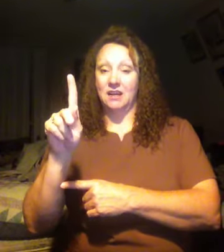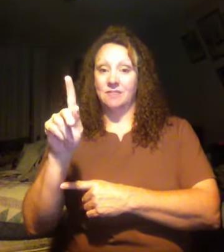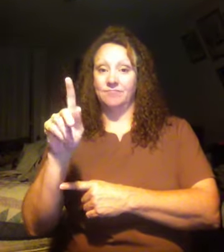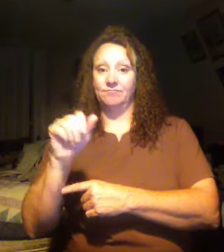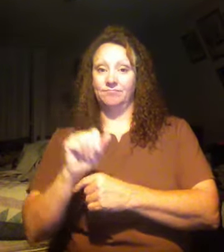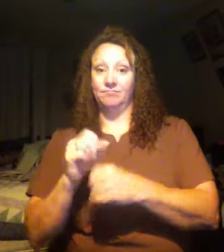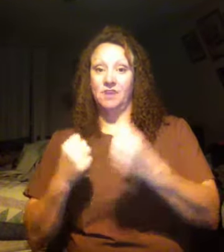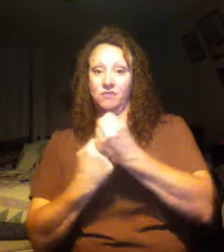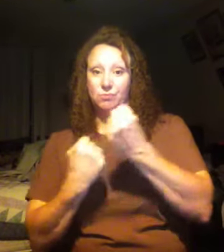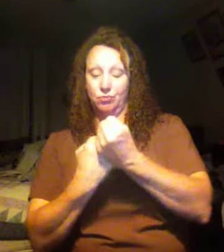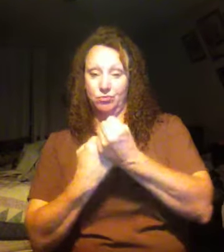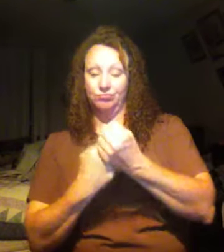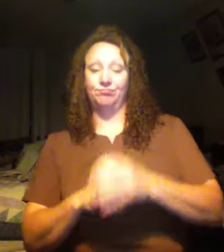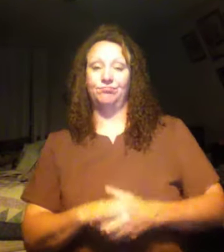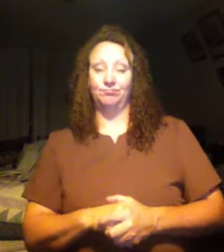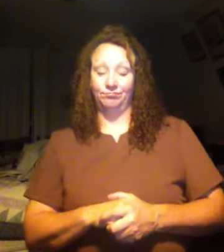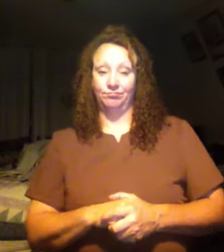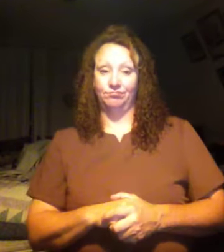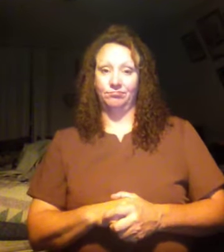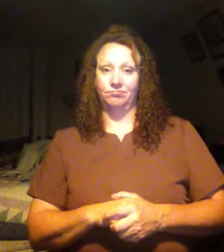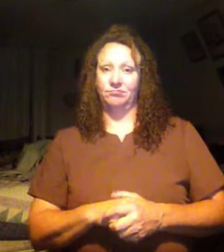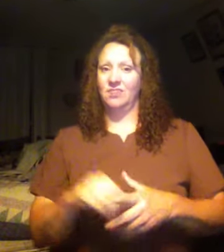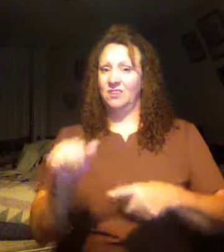All right, they were poorly trained.